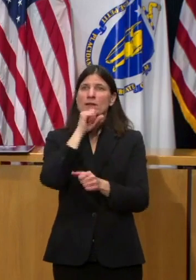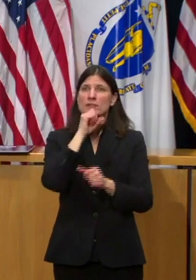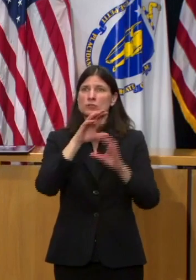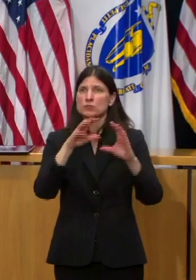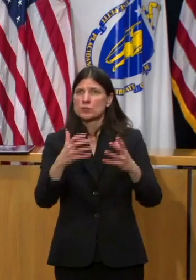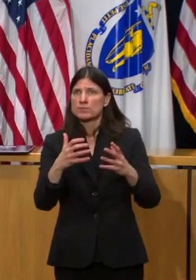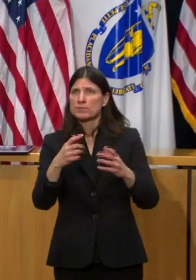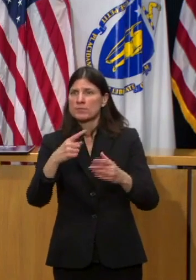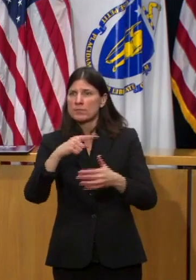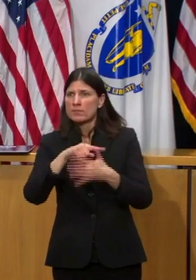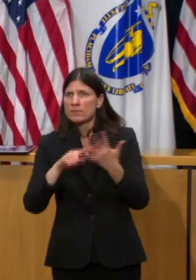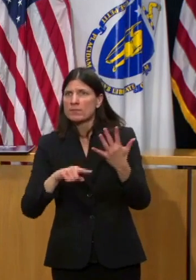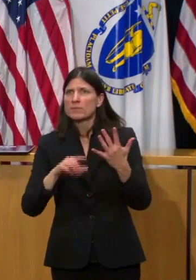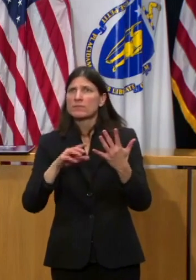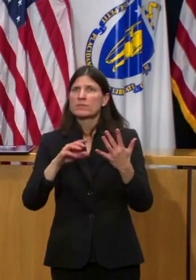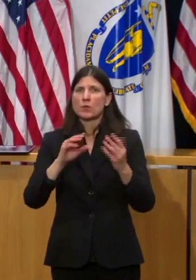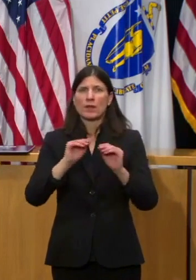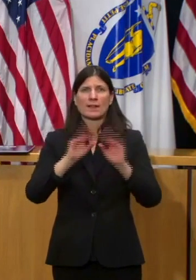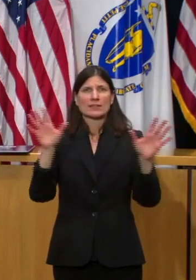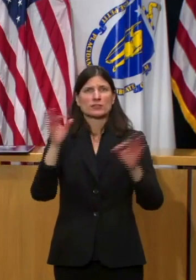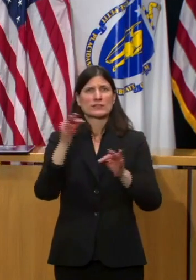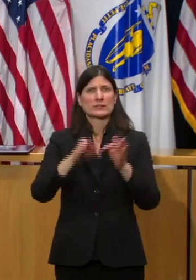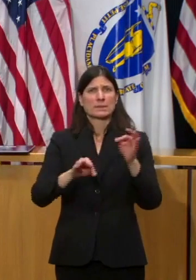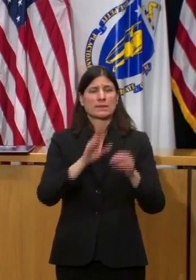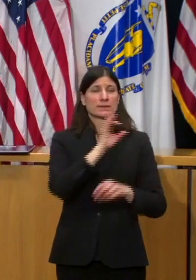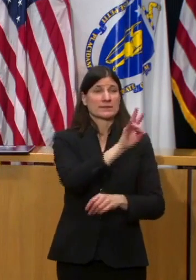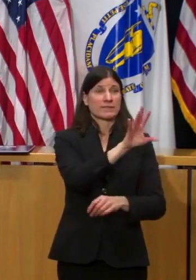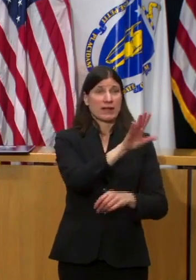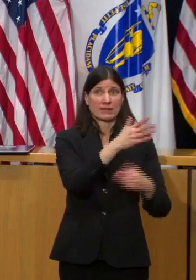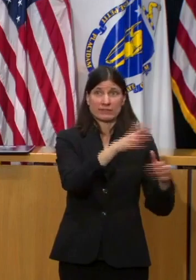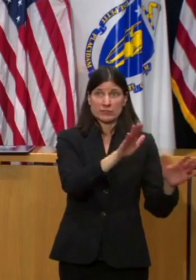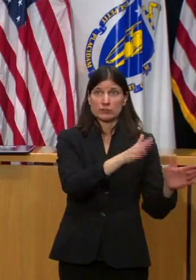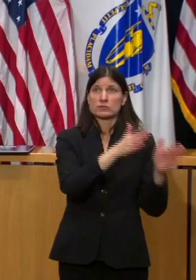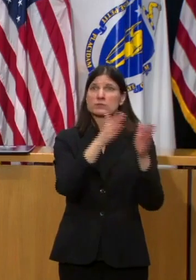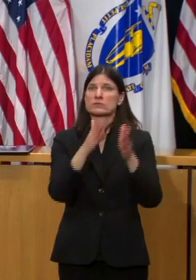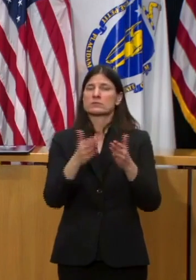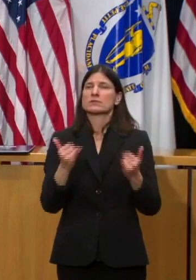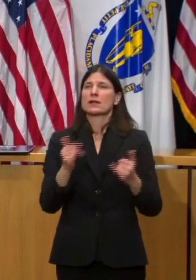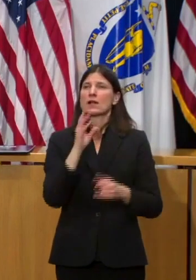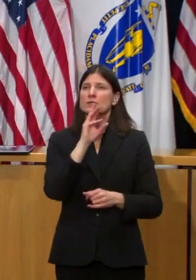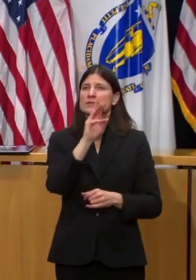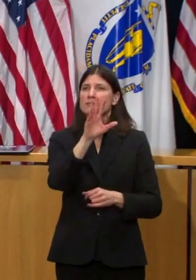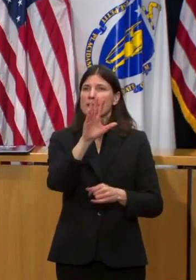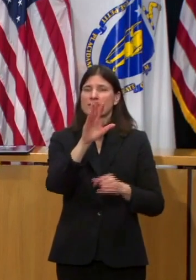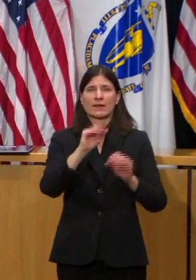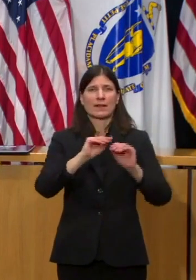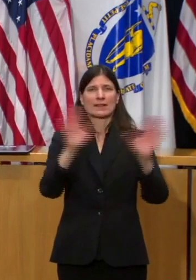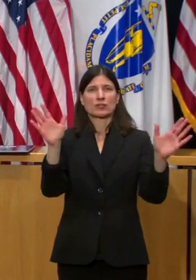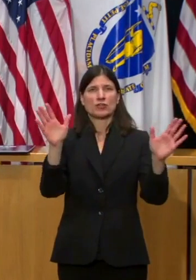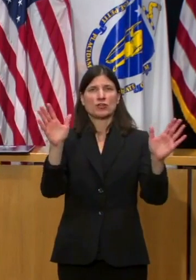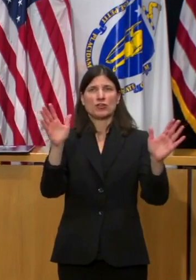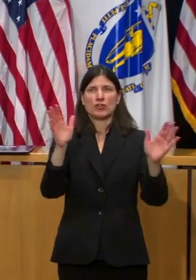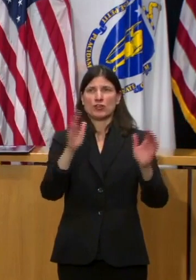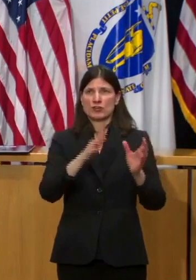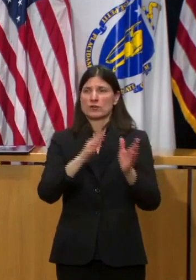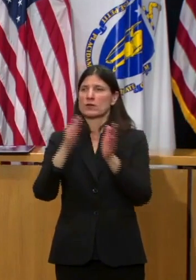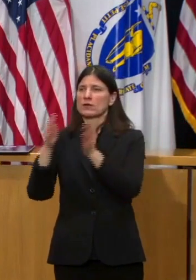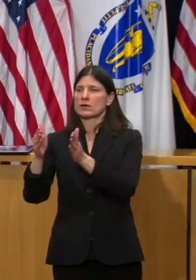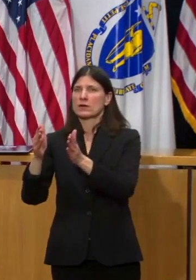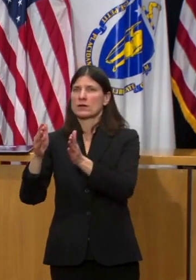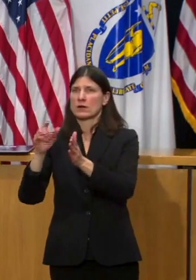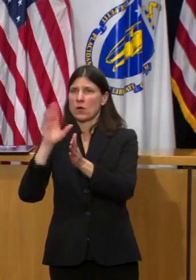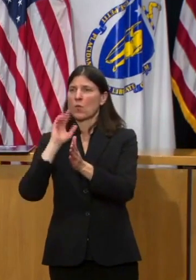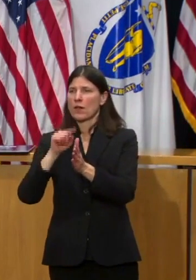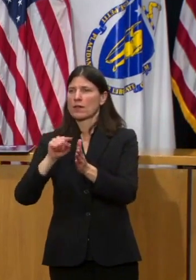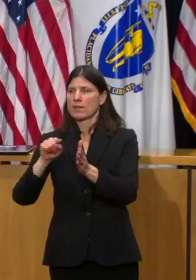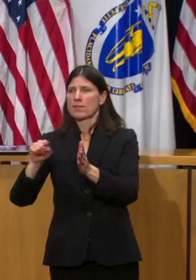clearly defined. And I think from our point of view, that's a better place to be. When we get into some of the other, the employer categories,